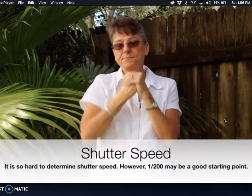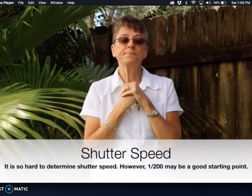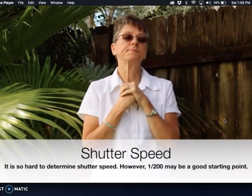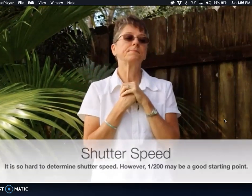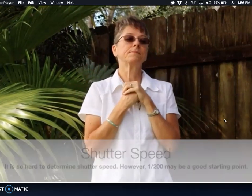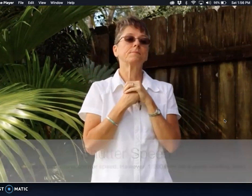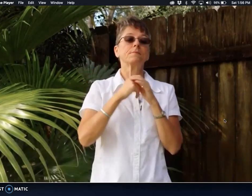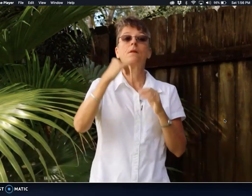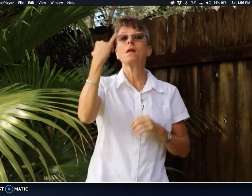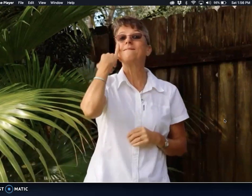point.